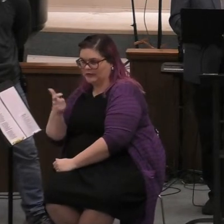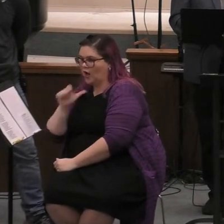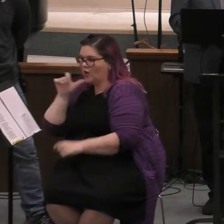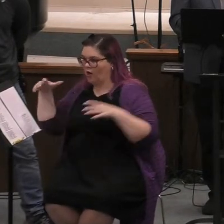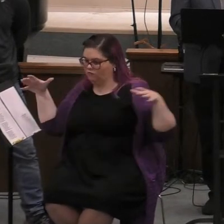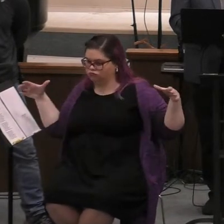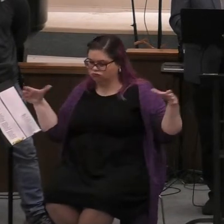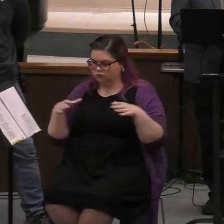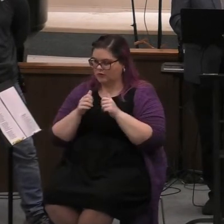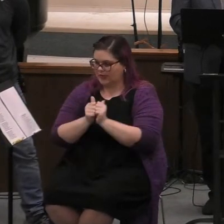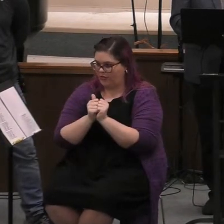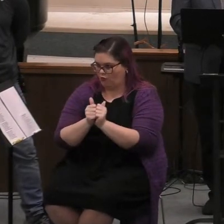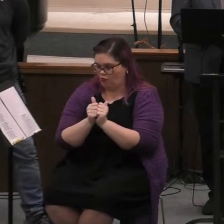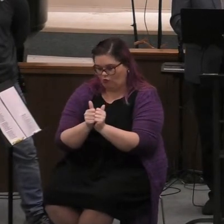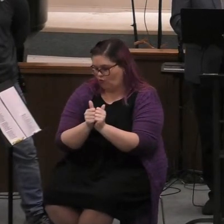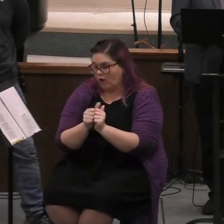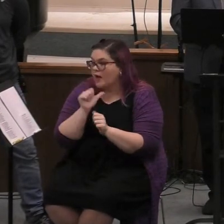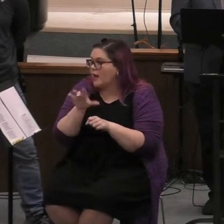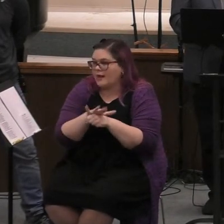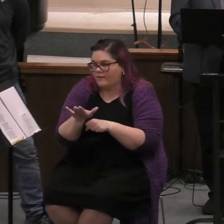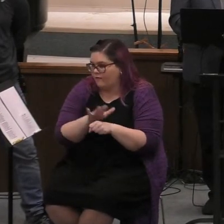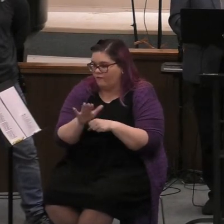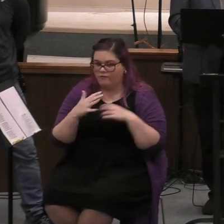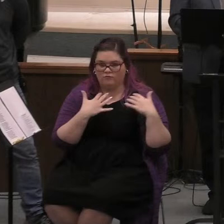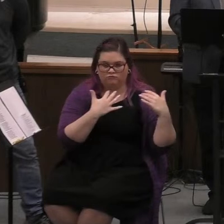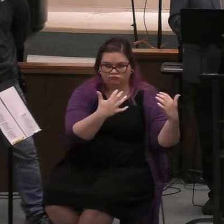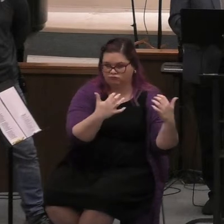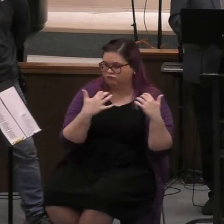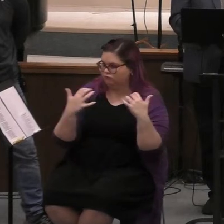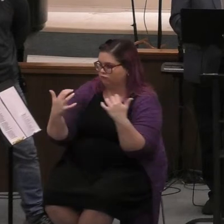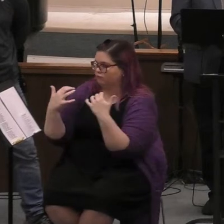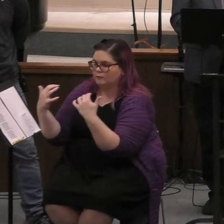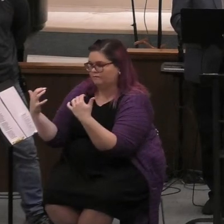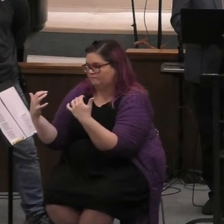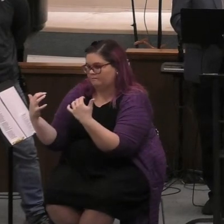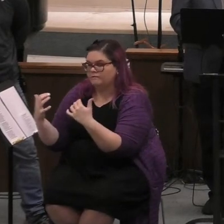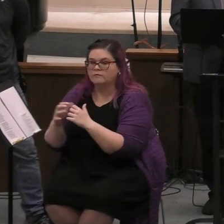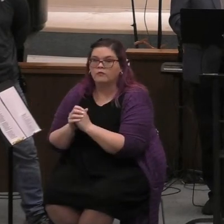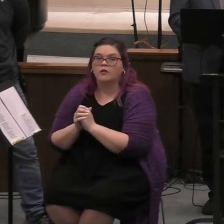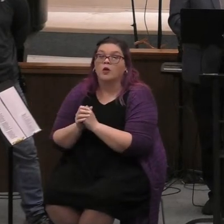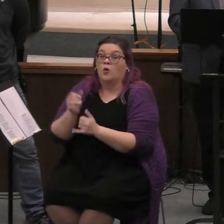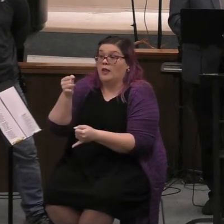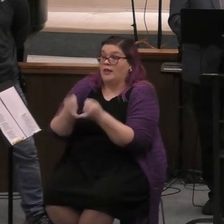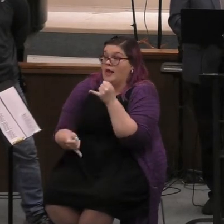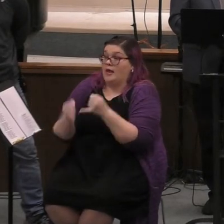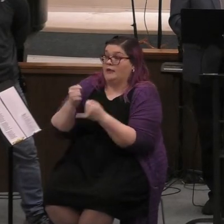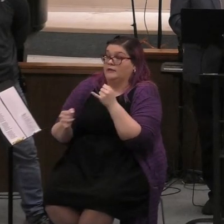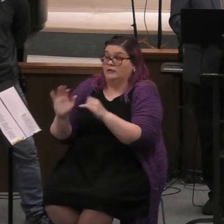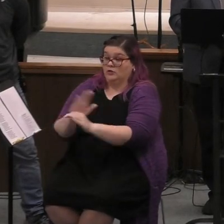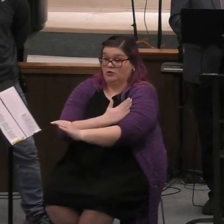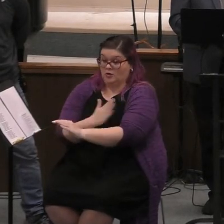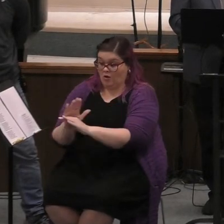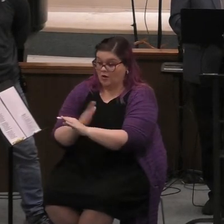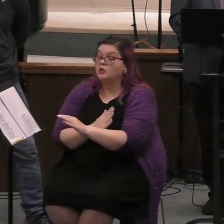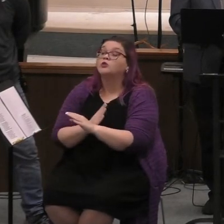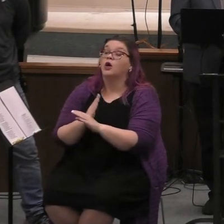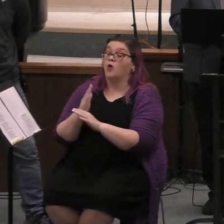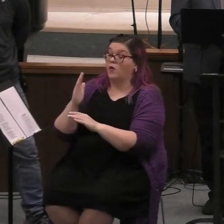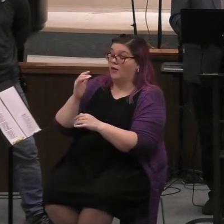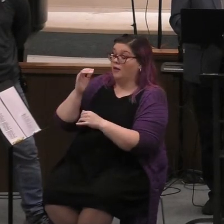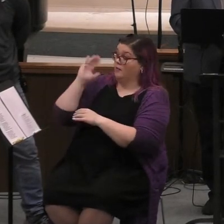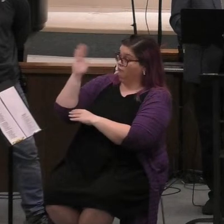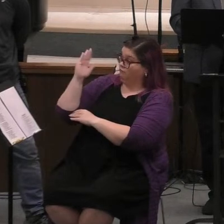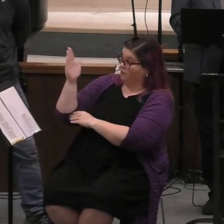so we weren't ever all together like in one place until the last song after MacArthur preached the last